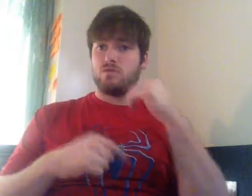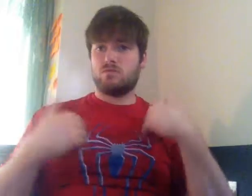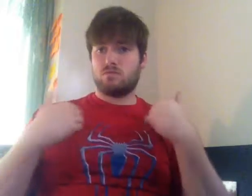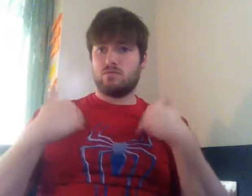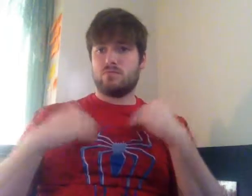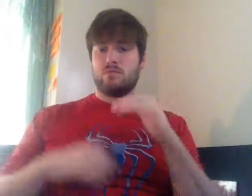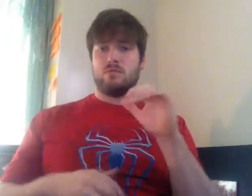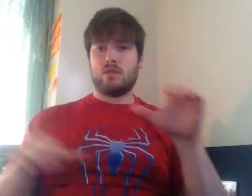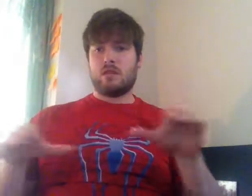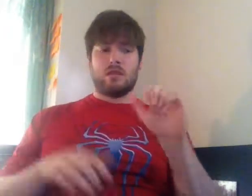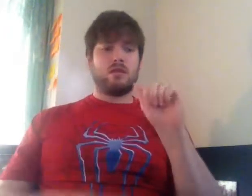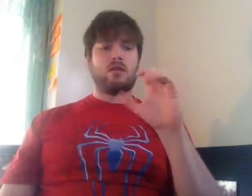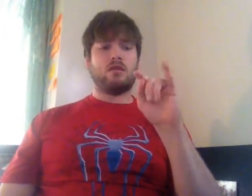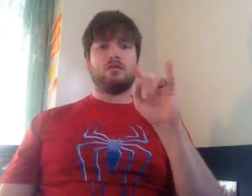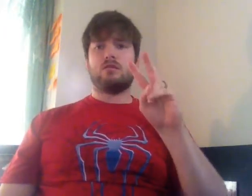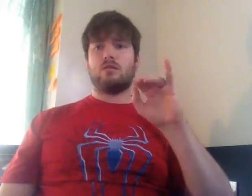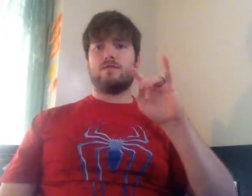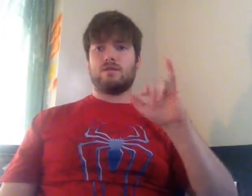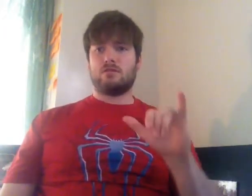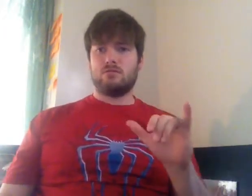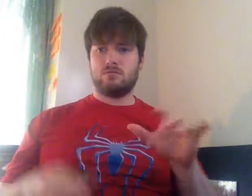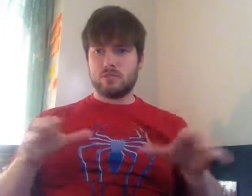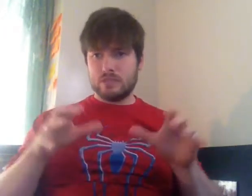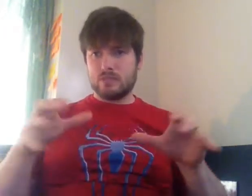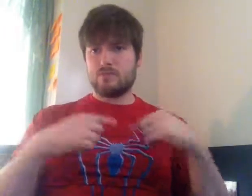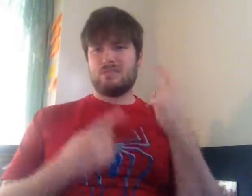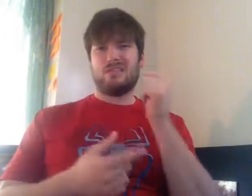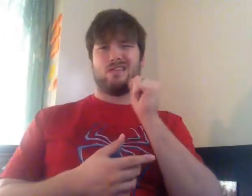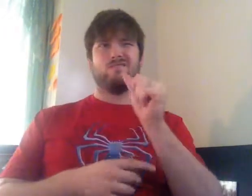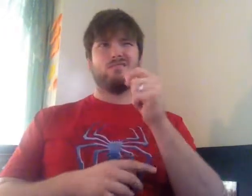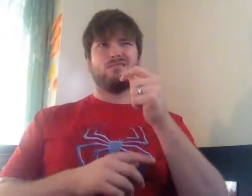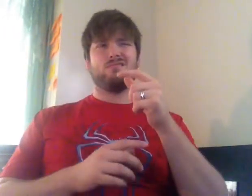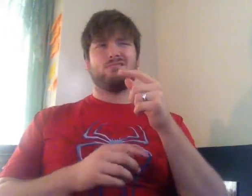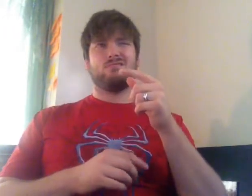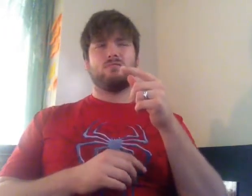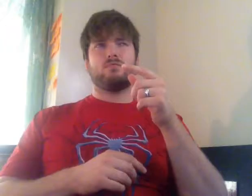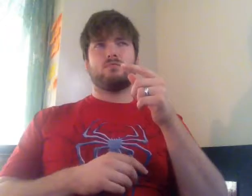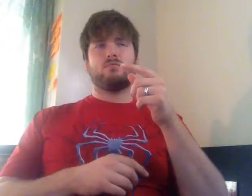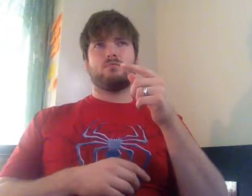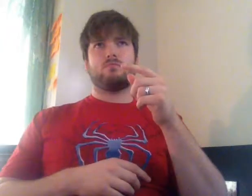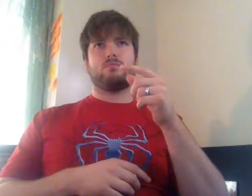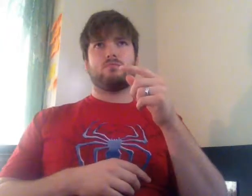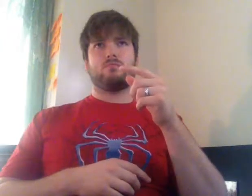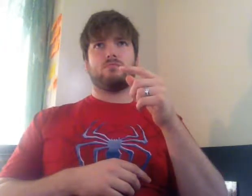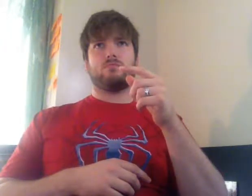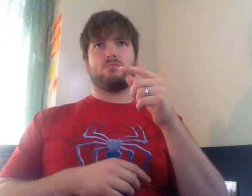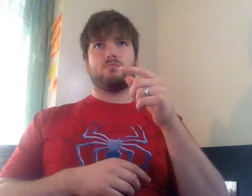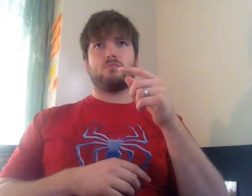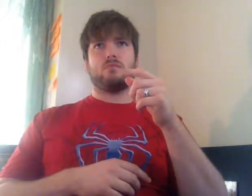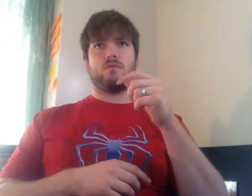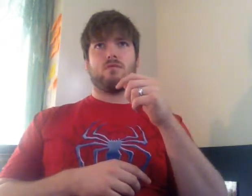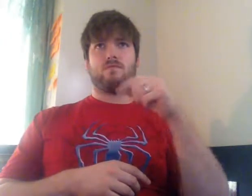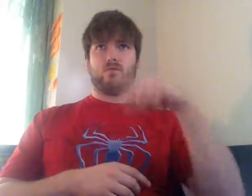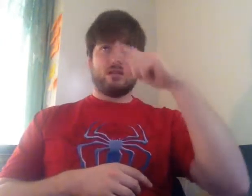it'll be out of there by late in the day. There it is right now, an area of low pressure with a lot of thunderstorms on the east side of it. But check this out, it's